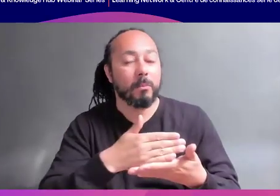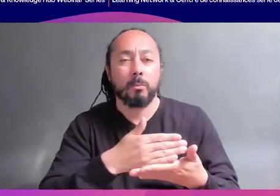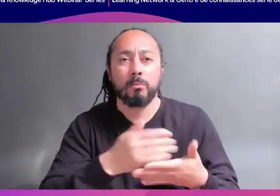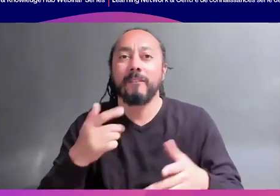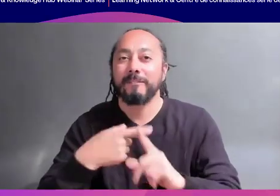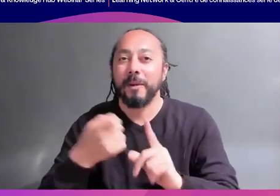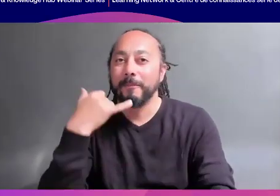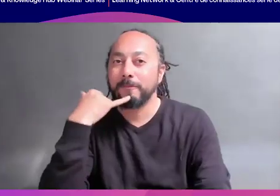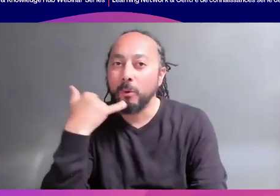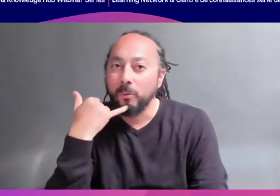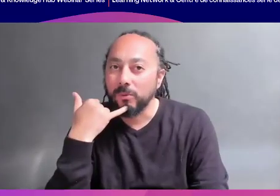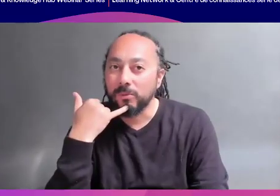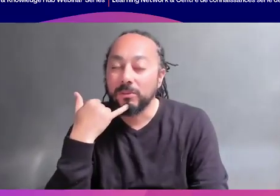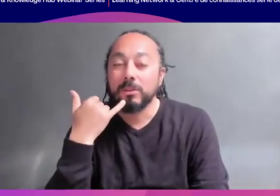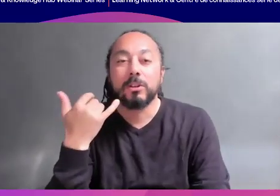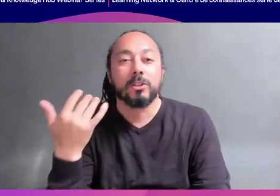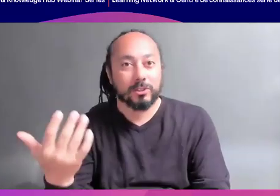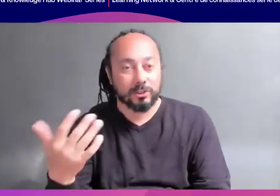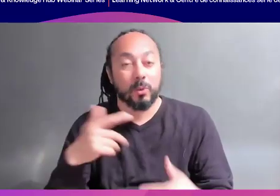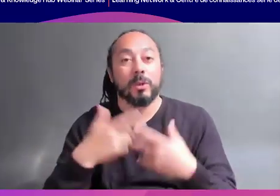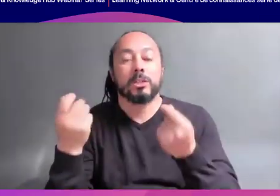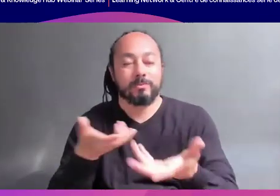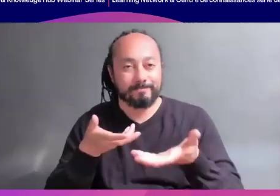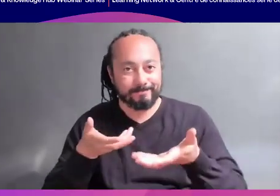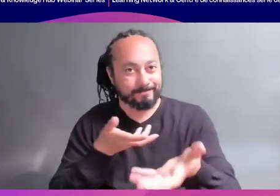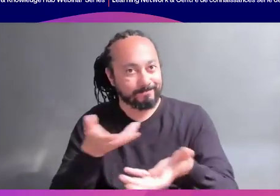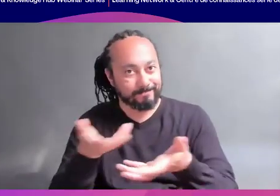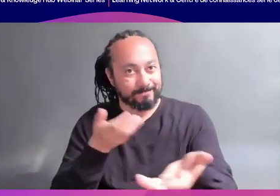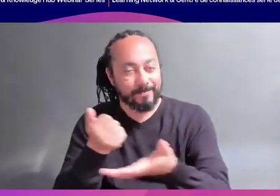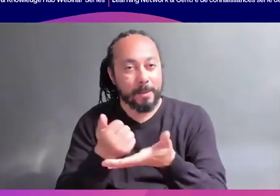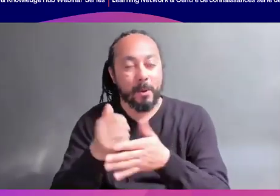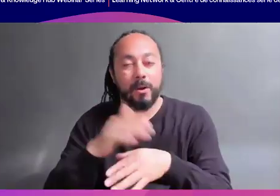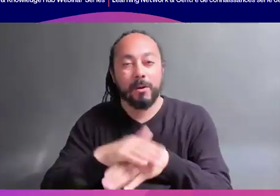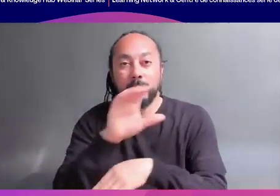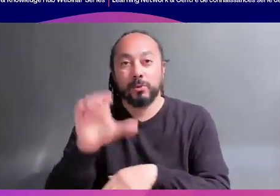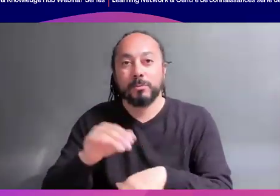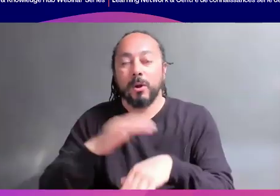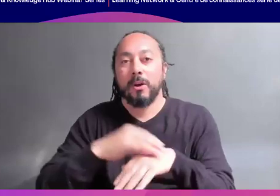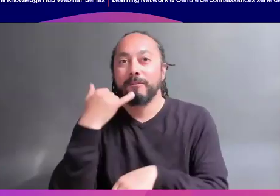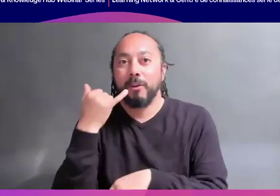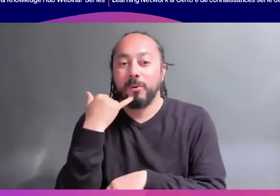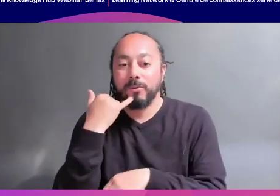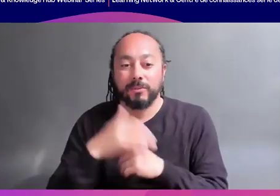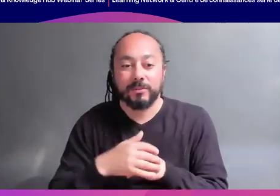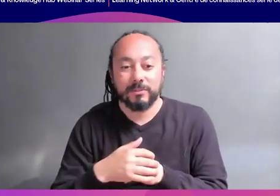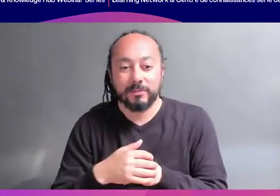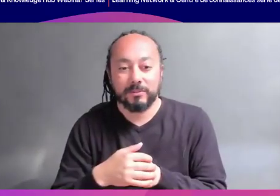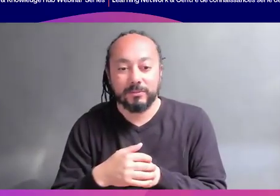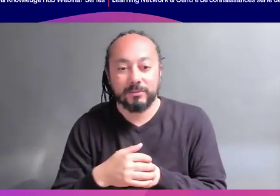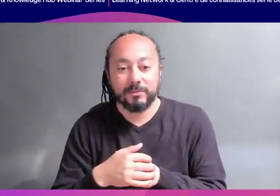And so we worked through how Zoom worked and if it was different on their phone. And we worked through